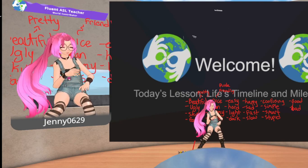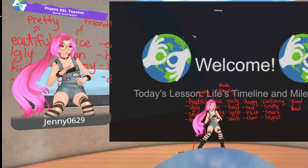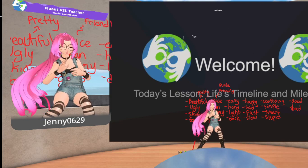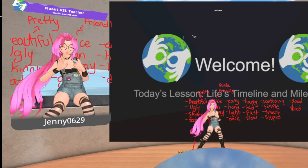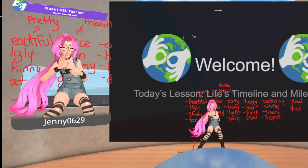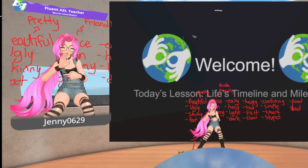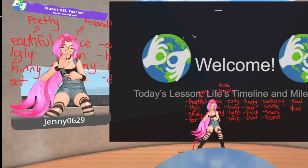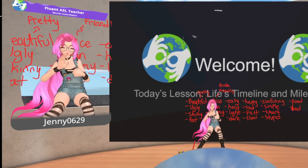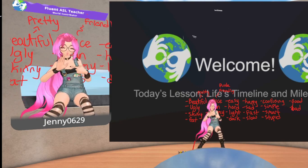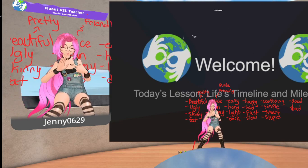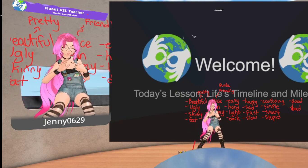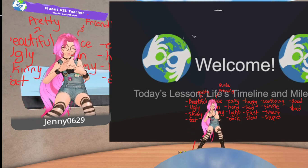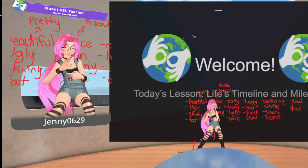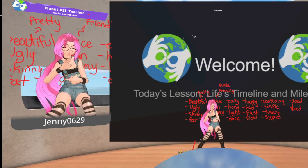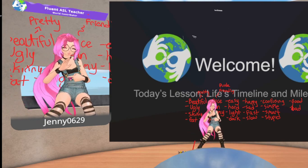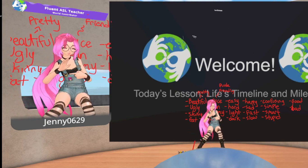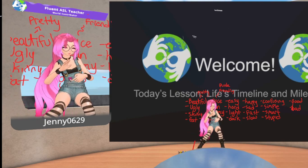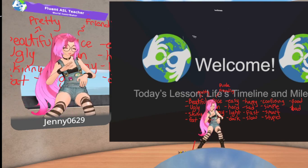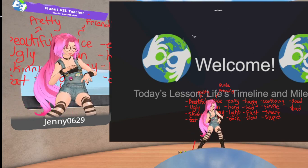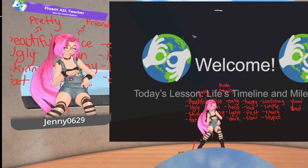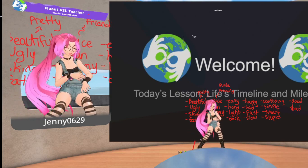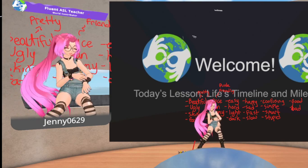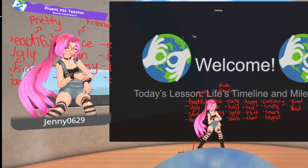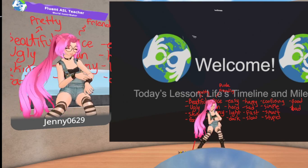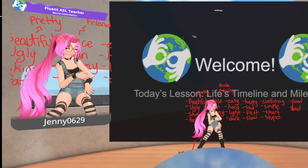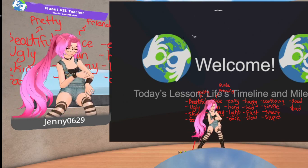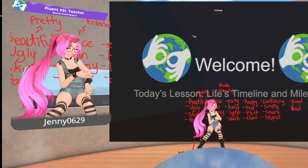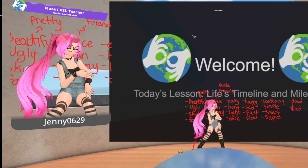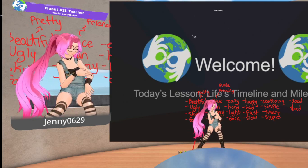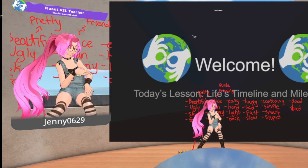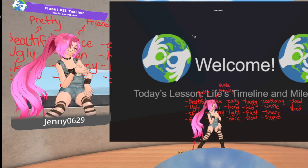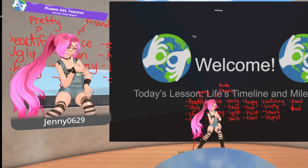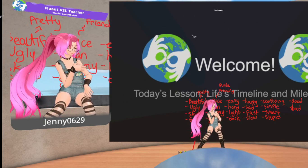Slow. Really important to have an open hand.